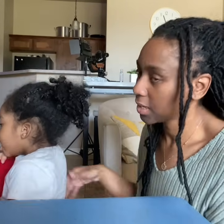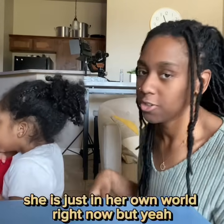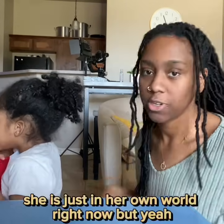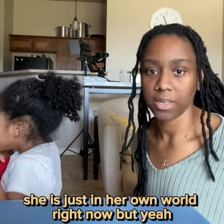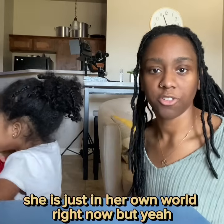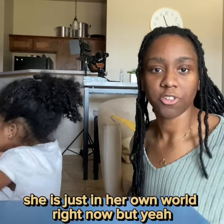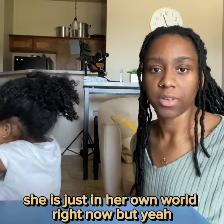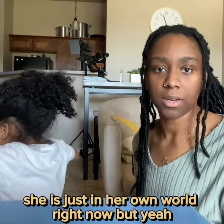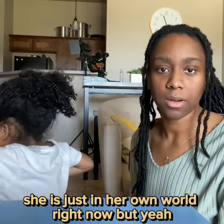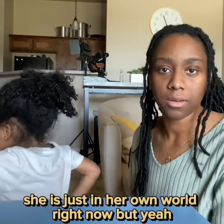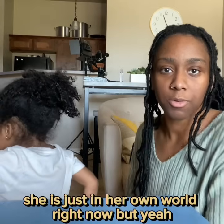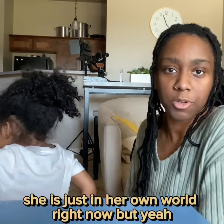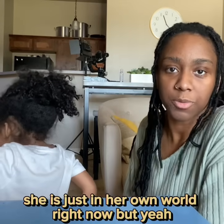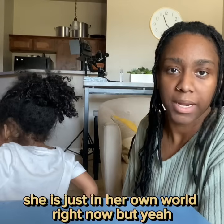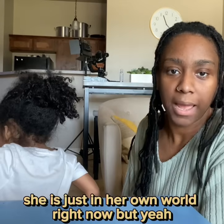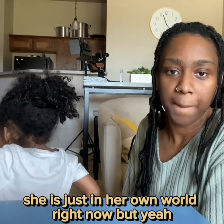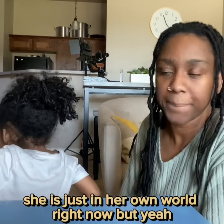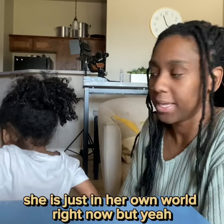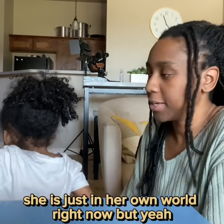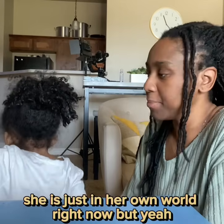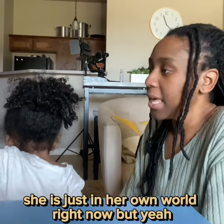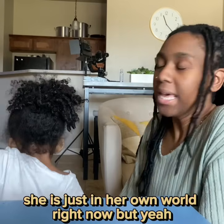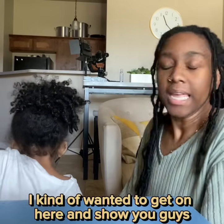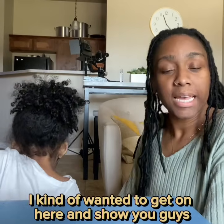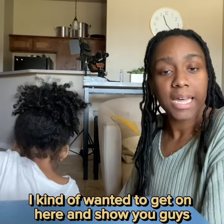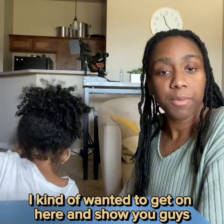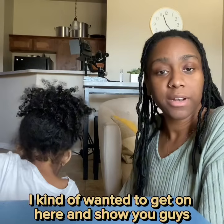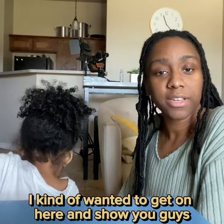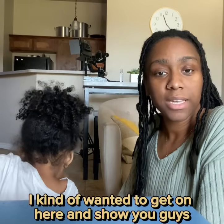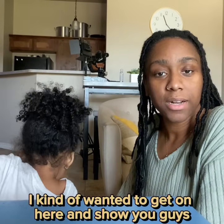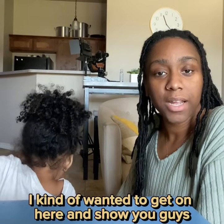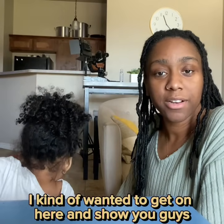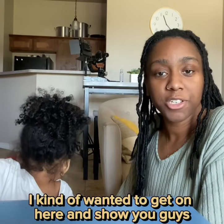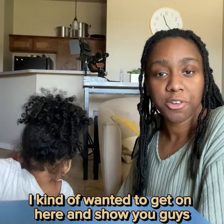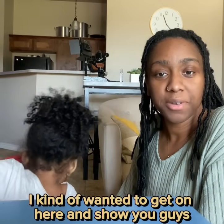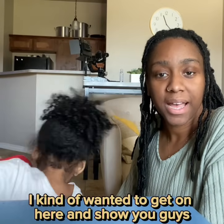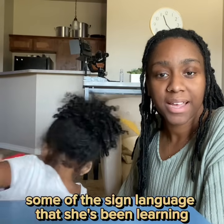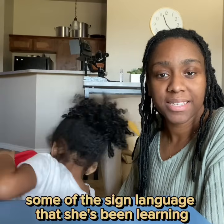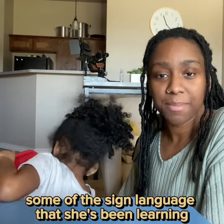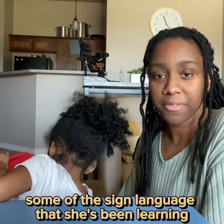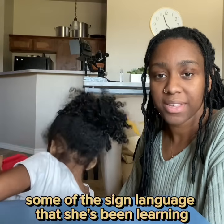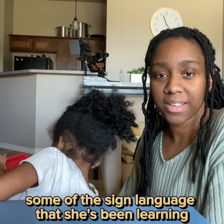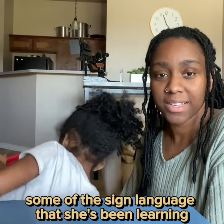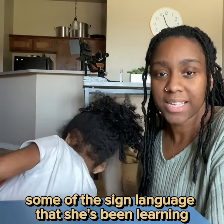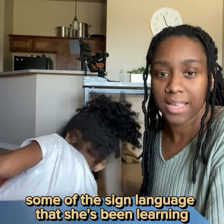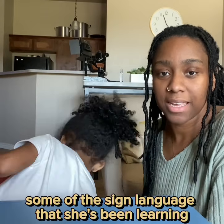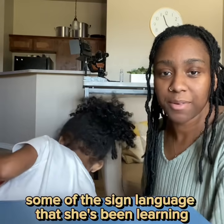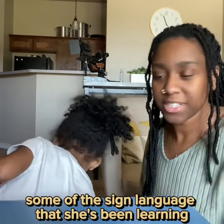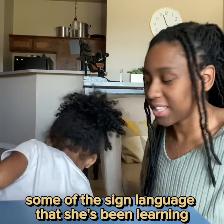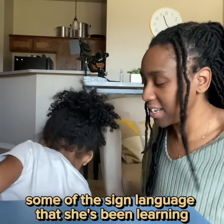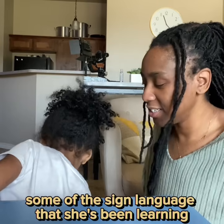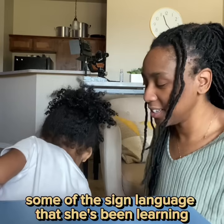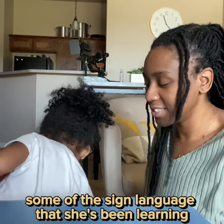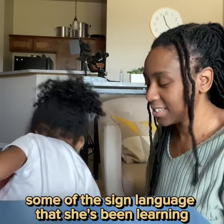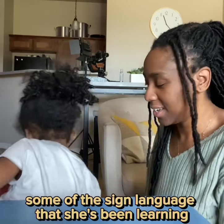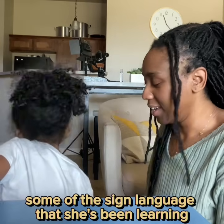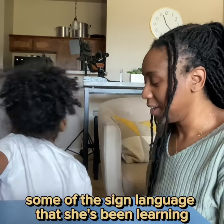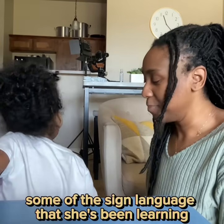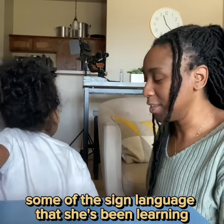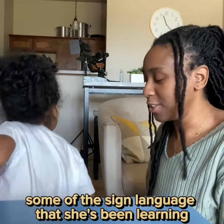She is just in her own world right now. But I kind of wanted to get on here and show you guys some of the sign language that she's been